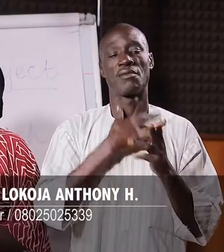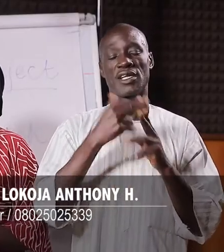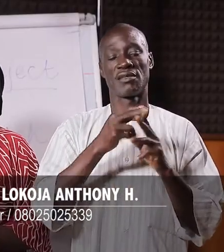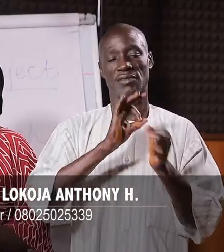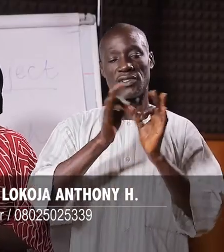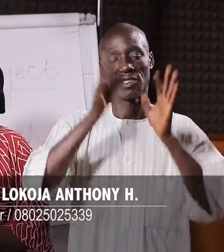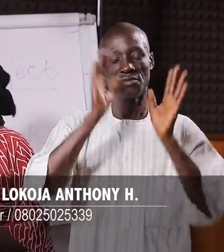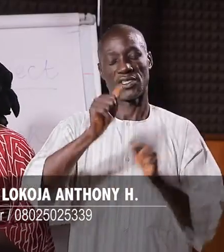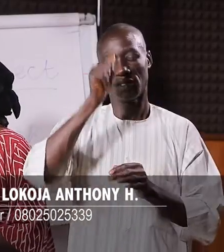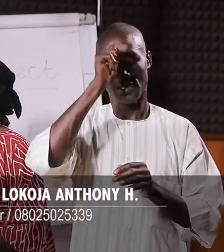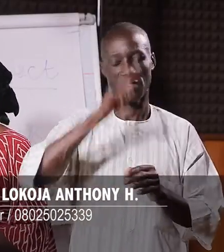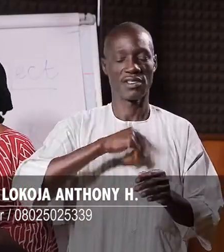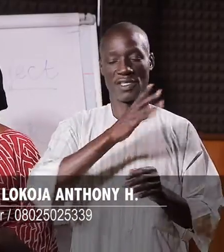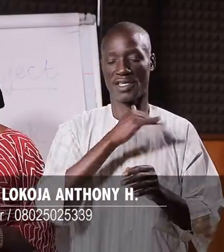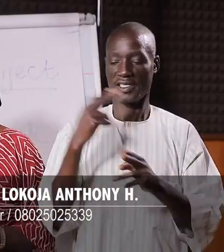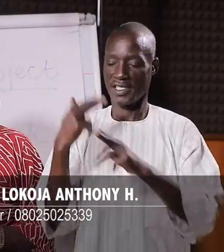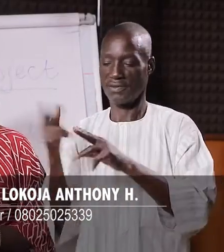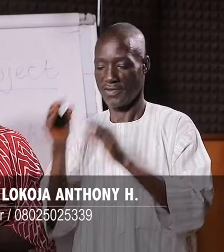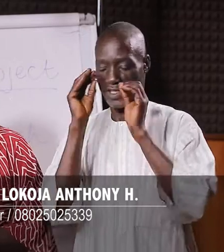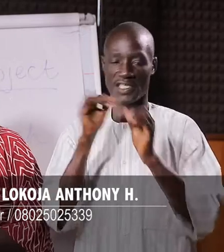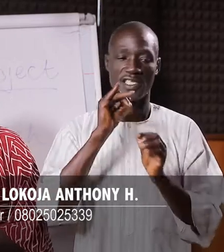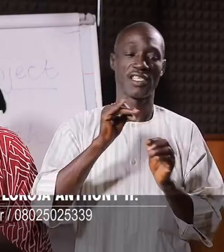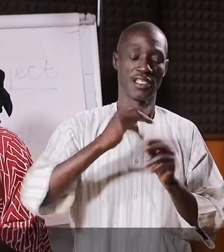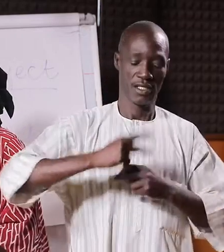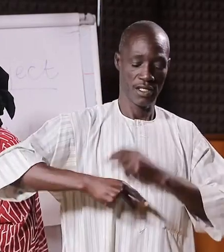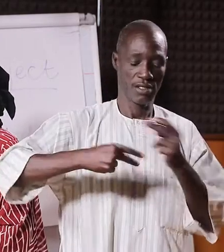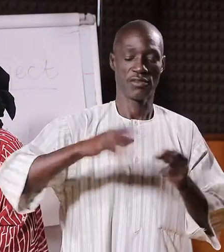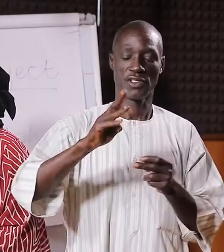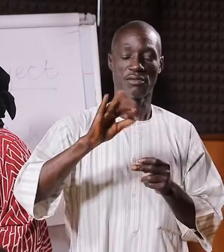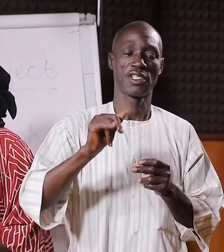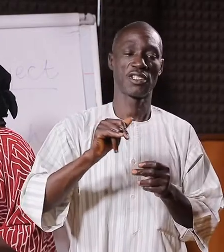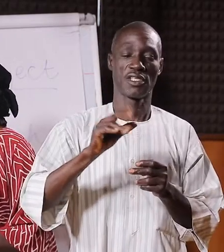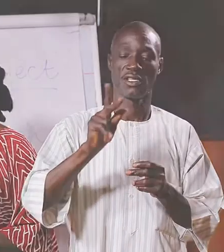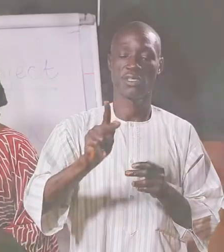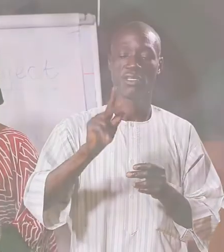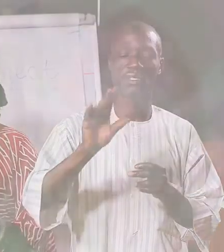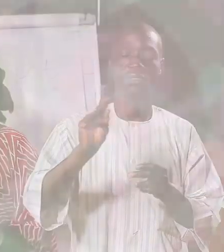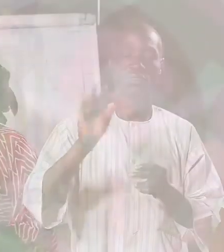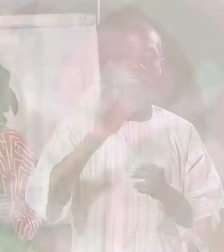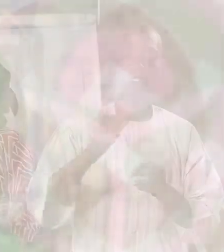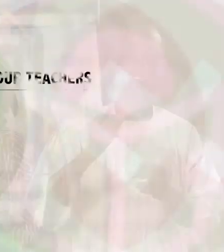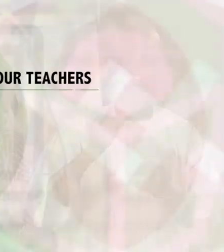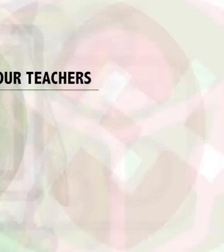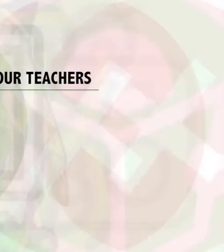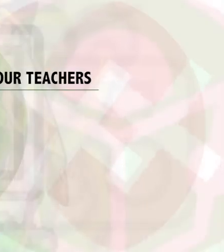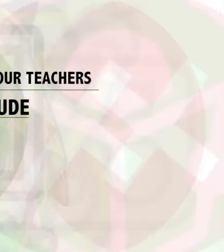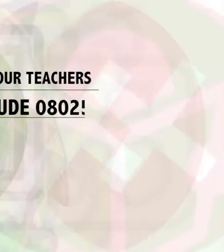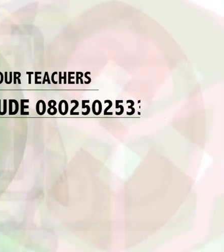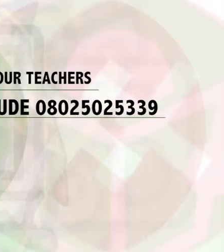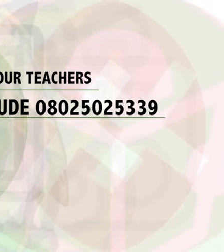Anthony Lokoja, and my name is Mercy Baintakude. You can Contact for clearance for questions